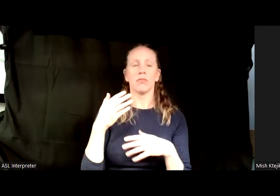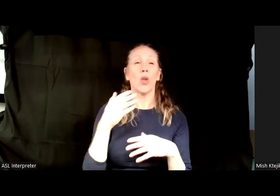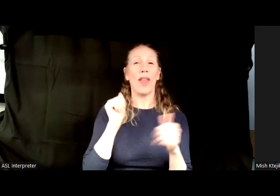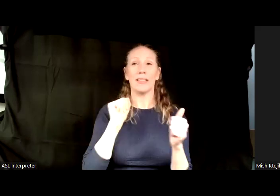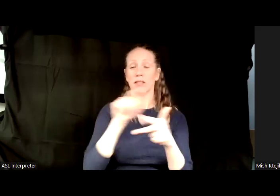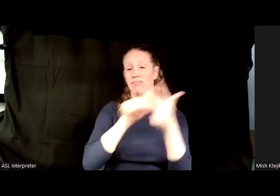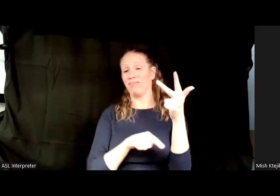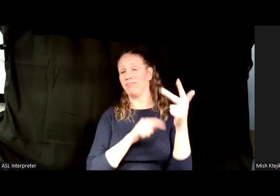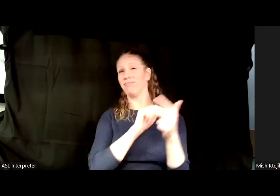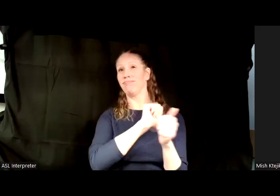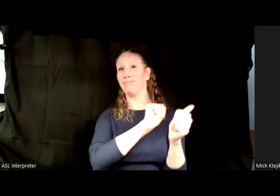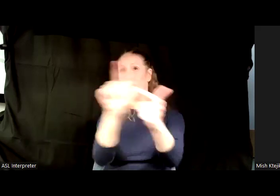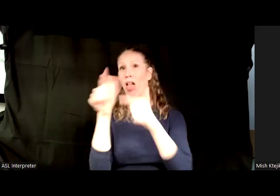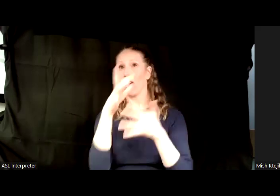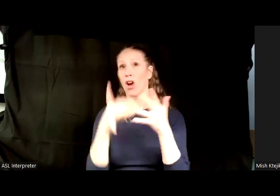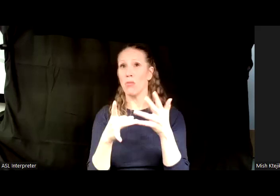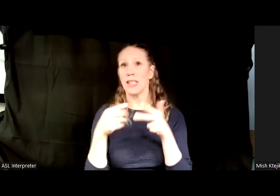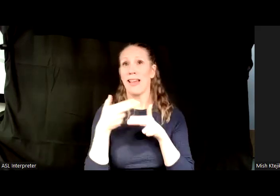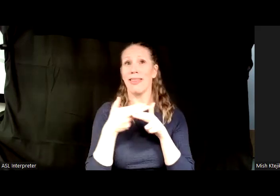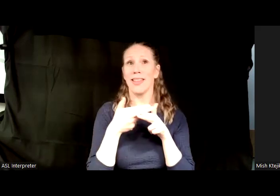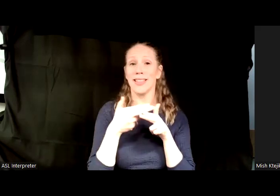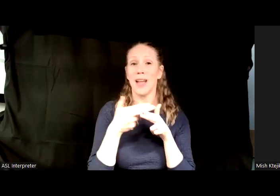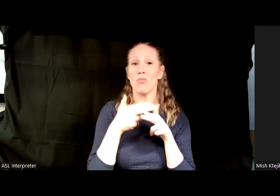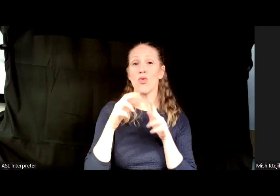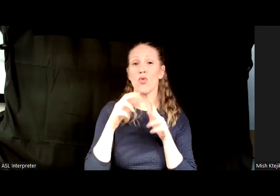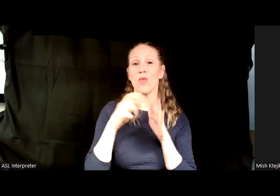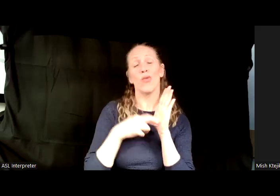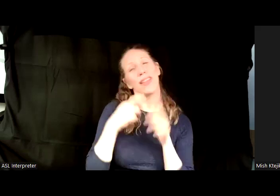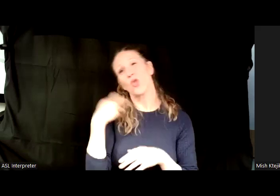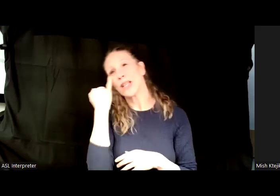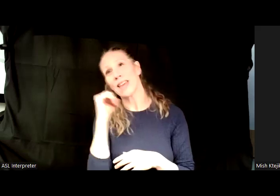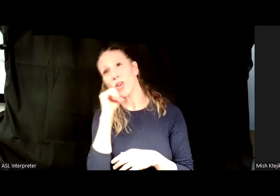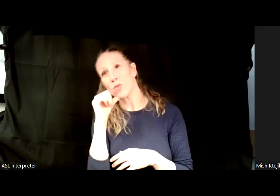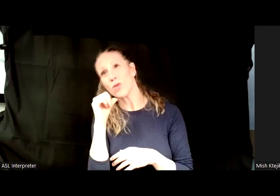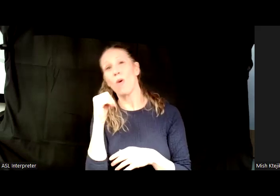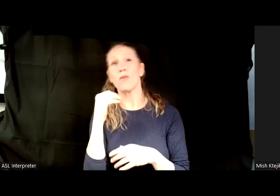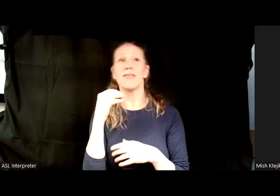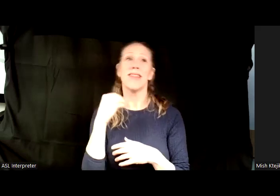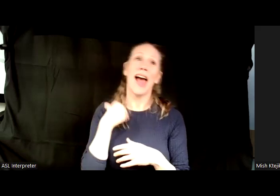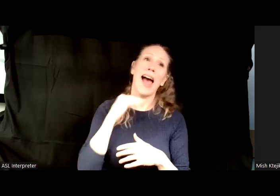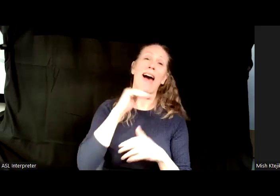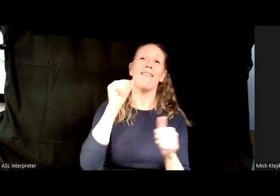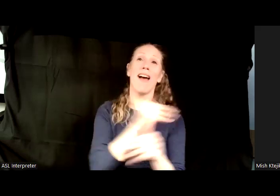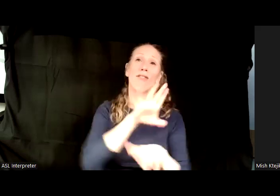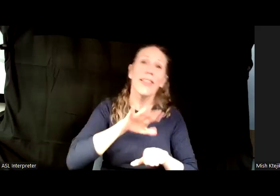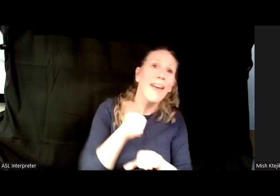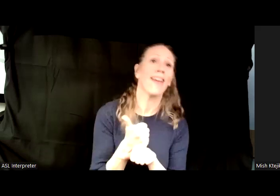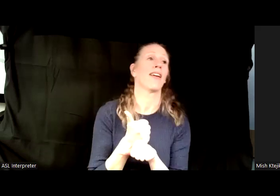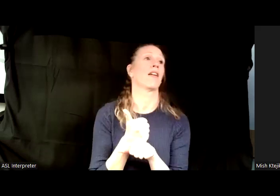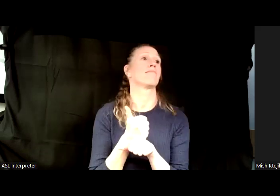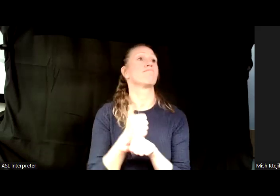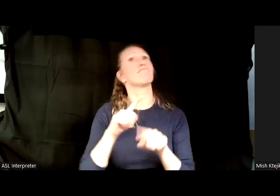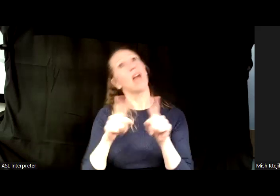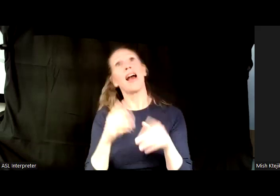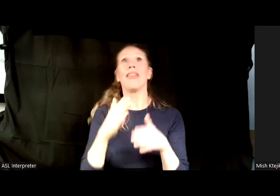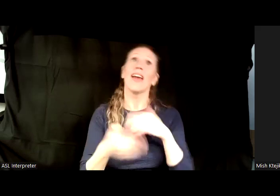your options. Obviously, the temporary rule one, there is some risk if we don't have all those things in place. But